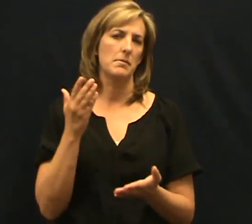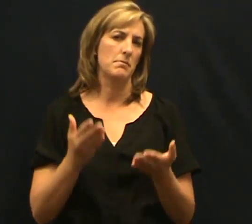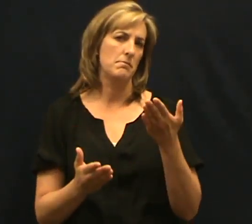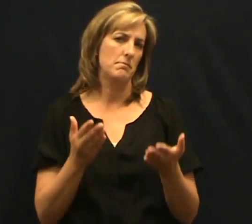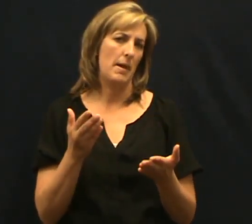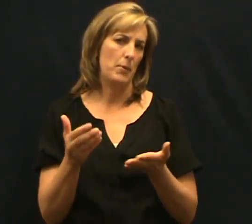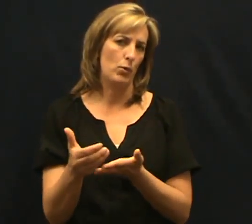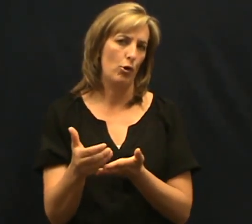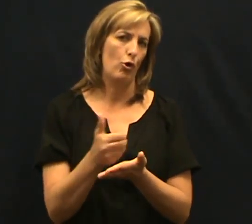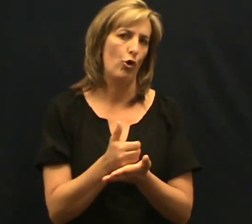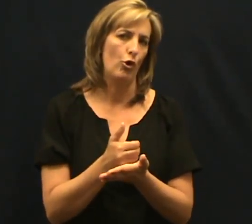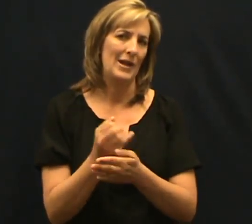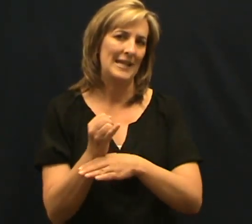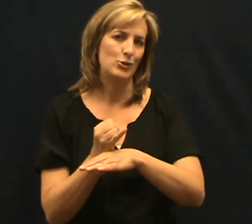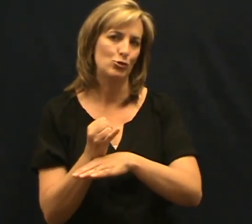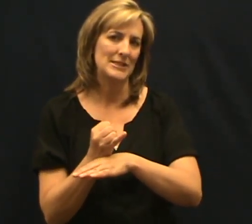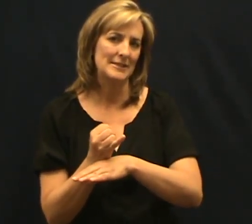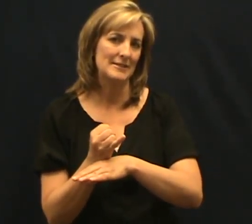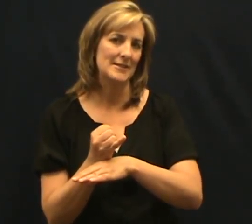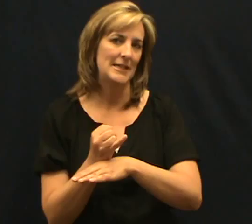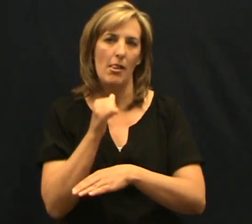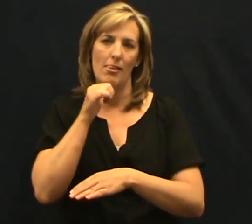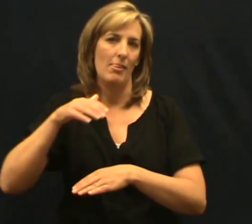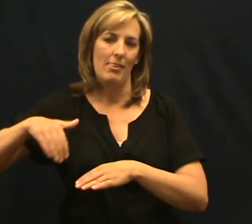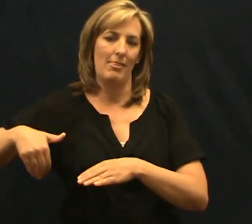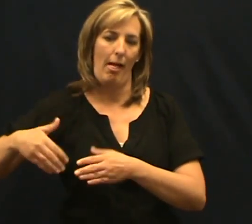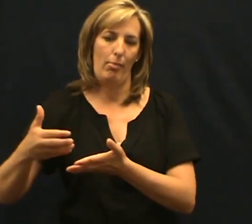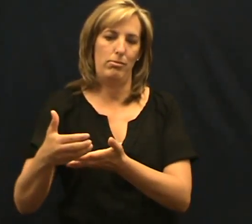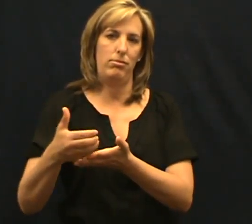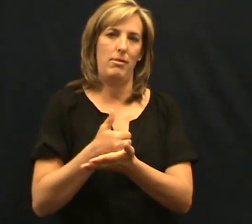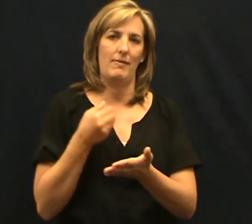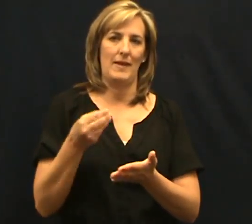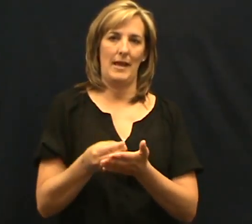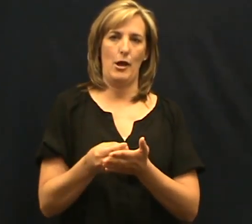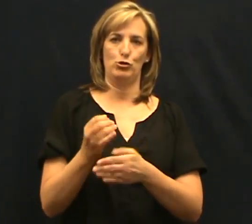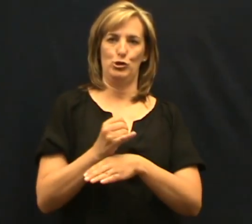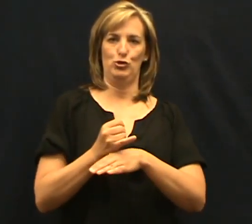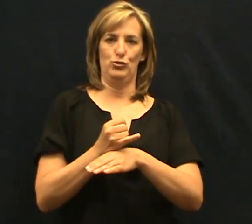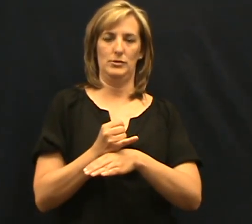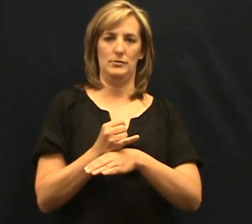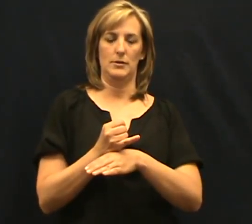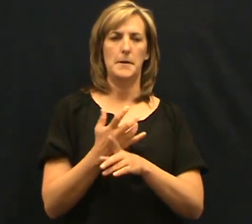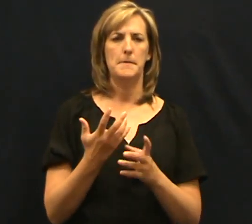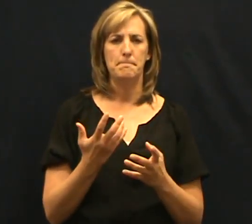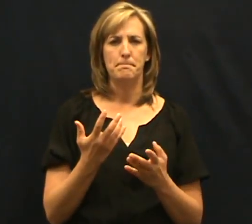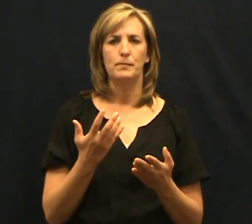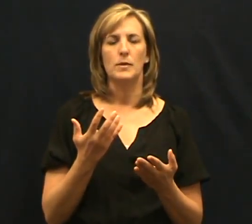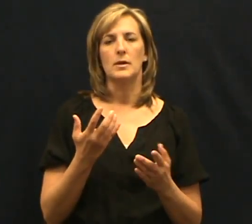but we haven't collected the cash for the interest yet. So during the month, we have